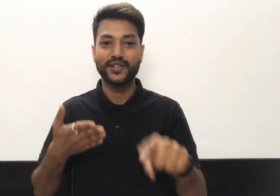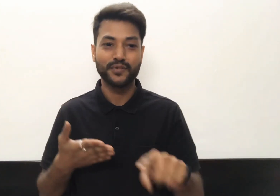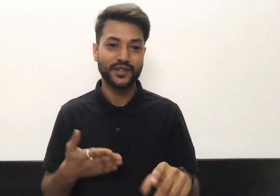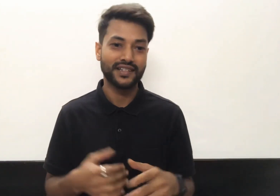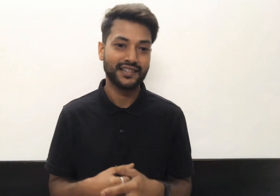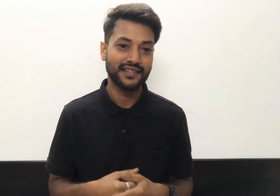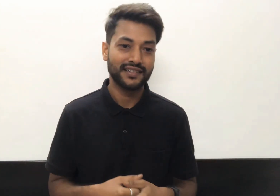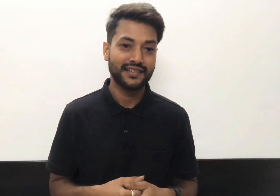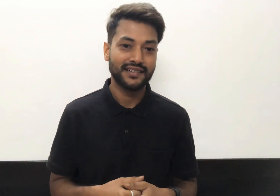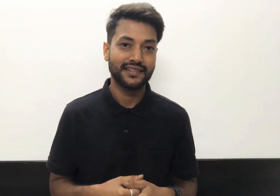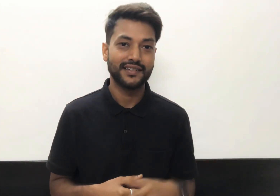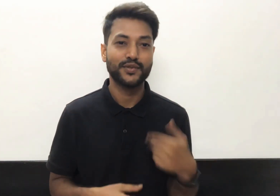pretend.